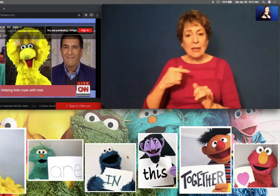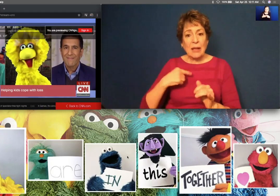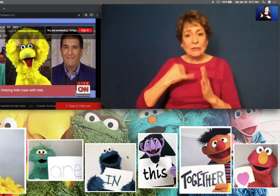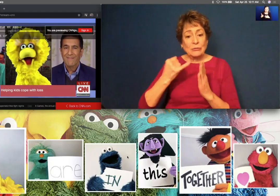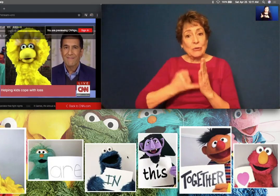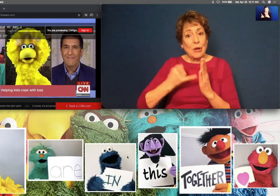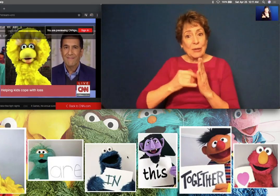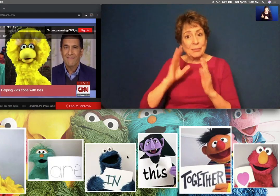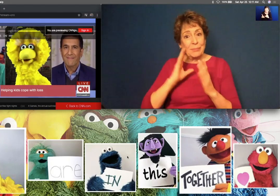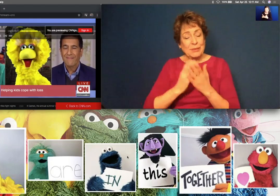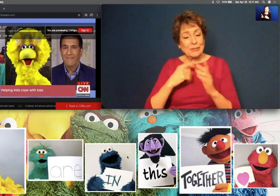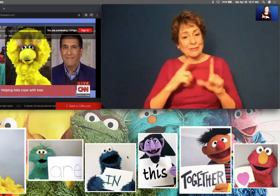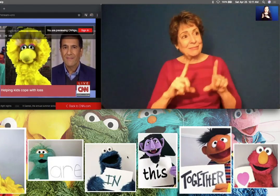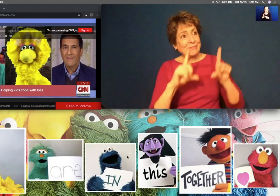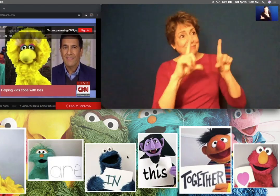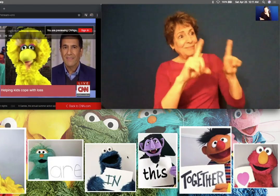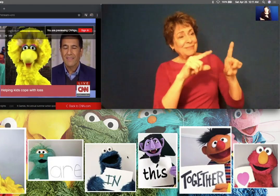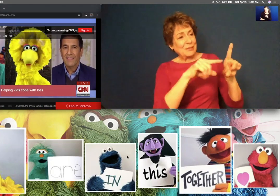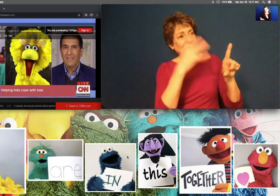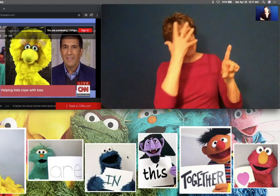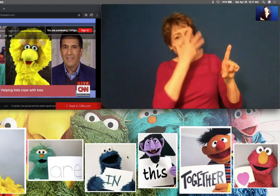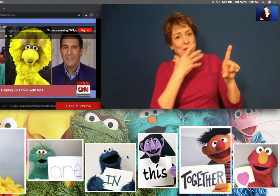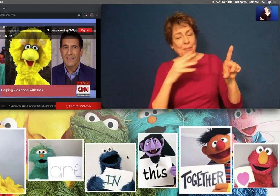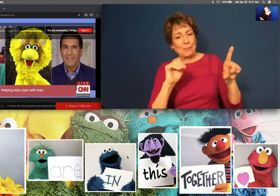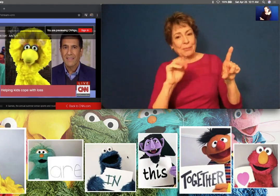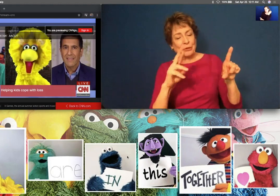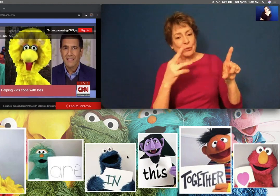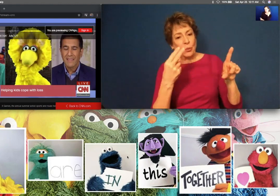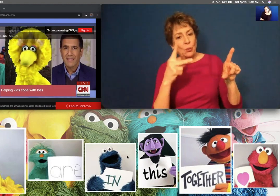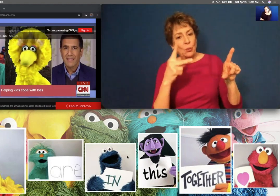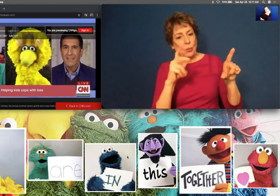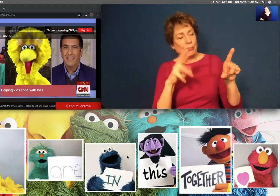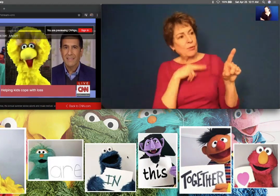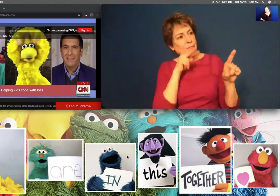It's important to remember that we're all in this together,